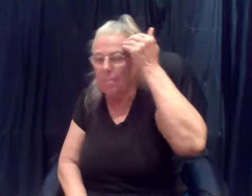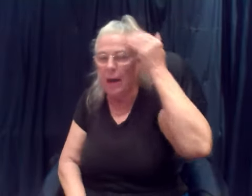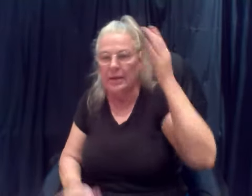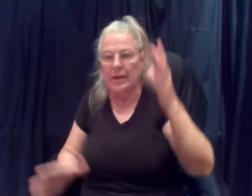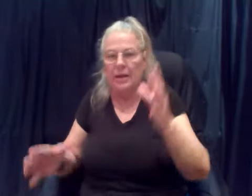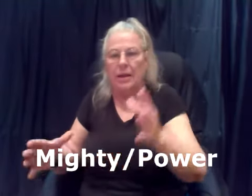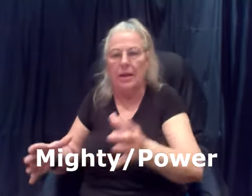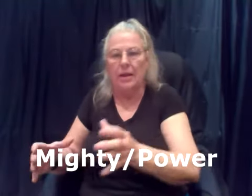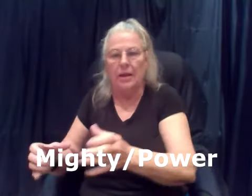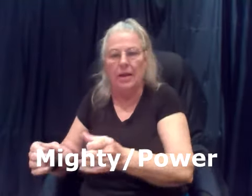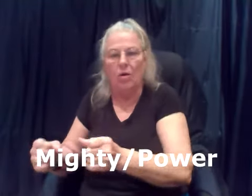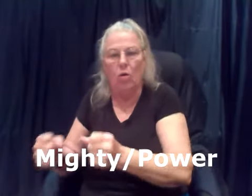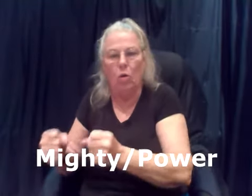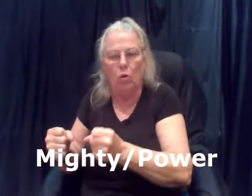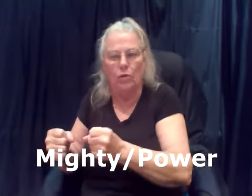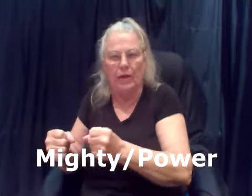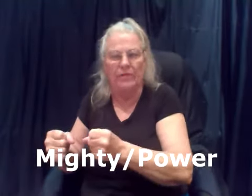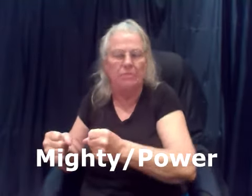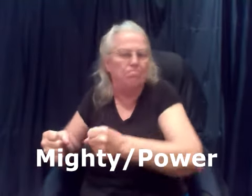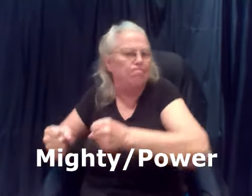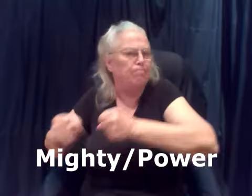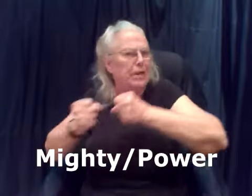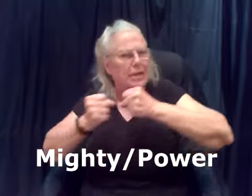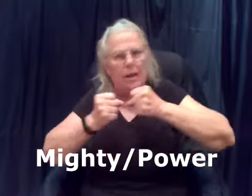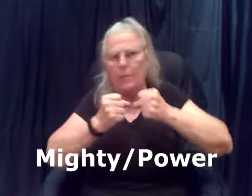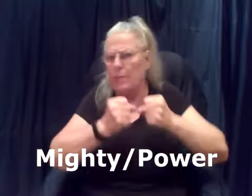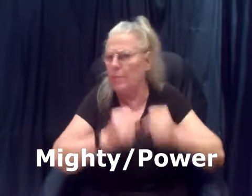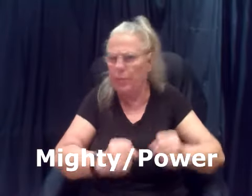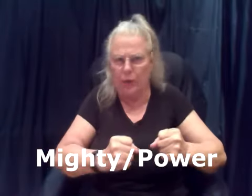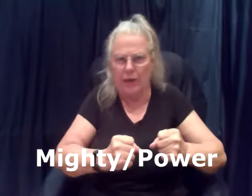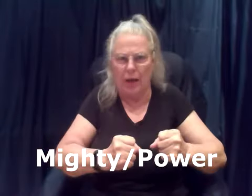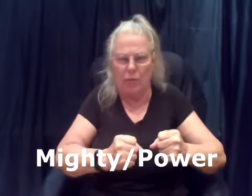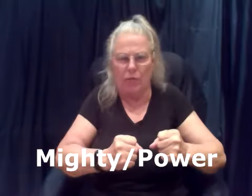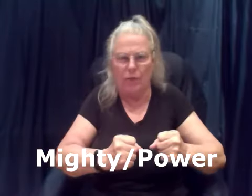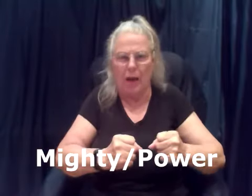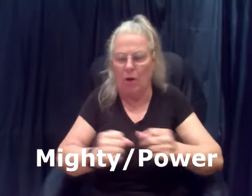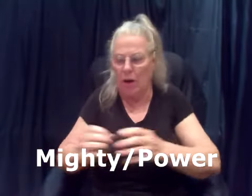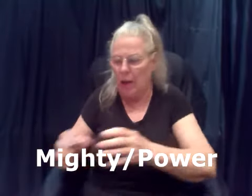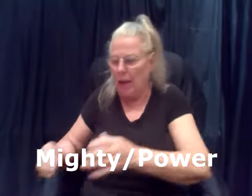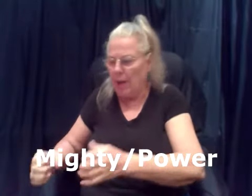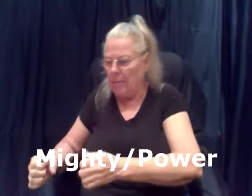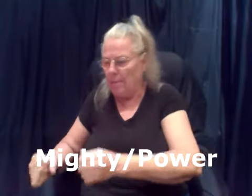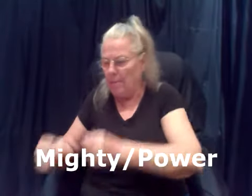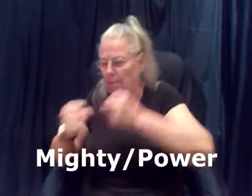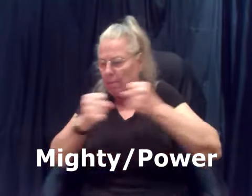Mighty. Get a hold of it. Pick it up and put it down with power.